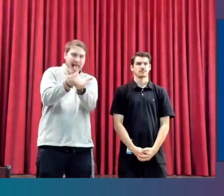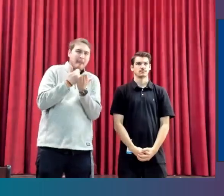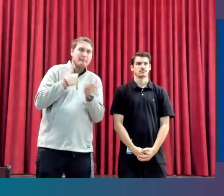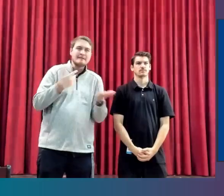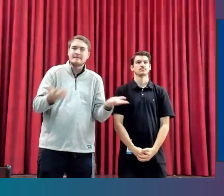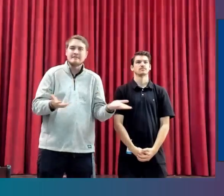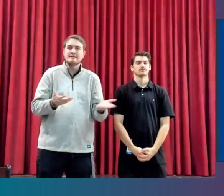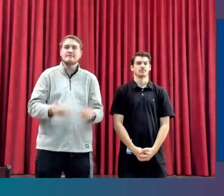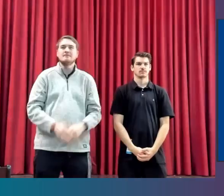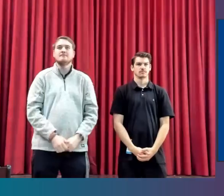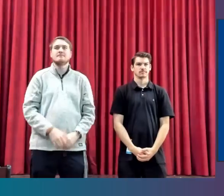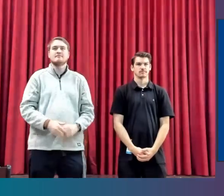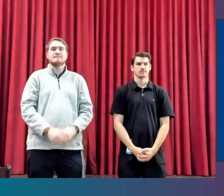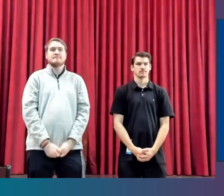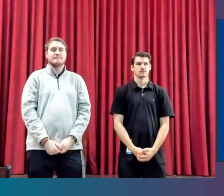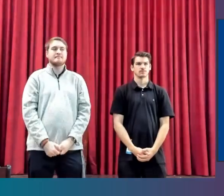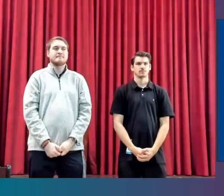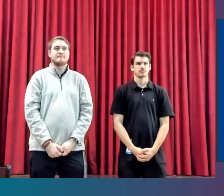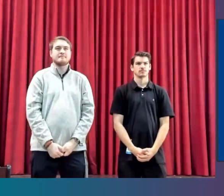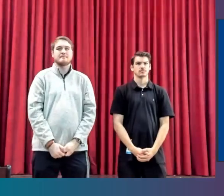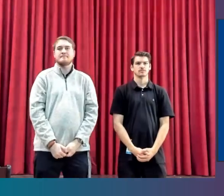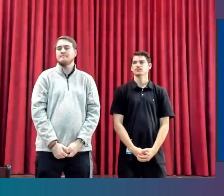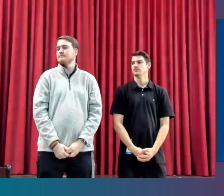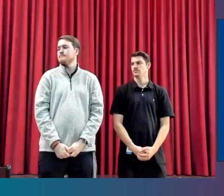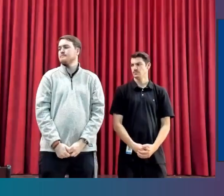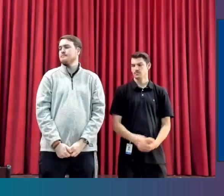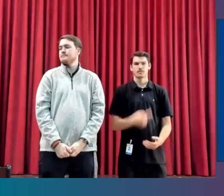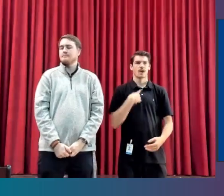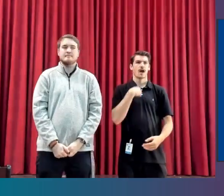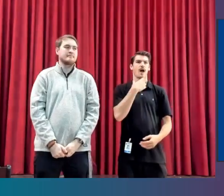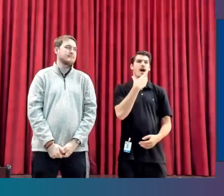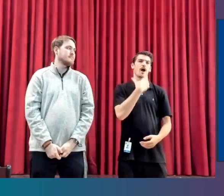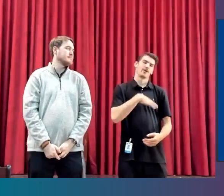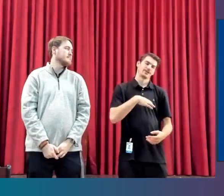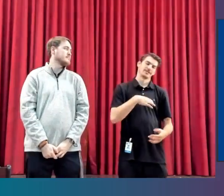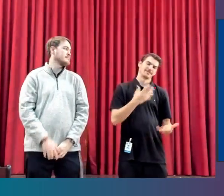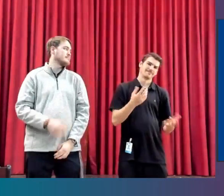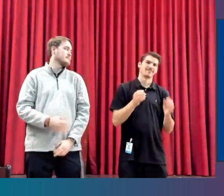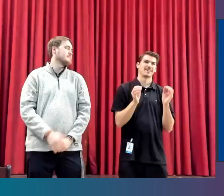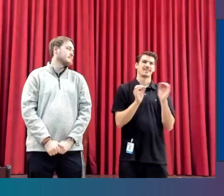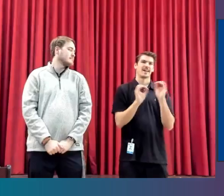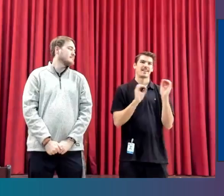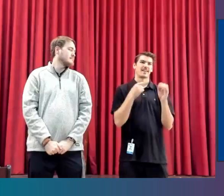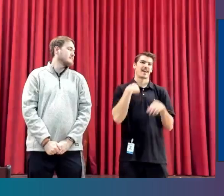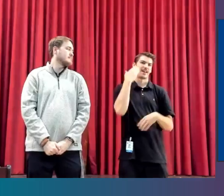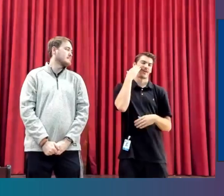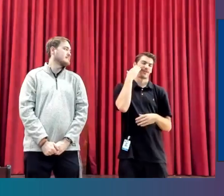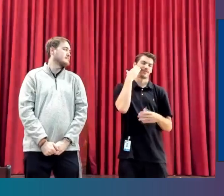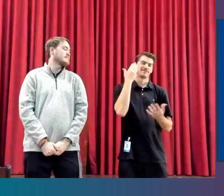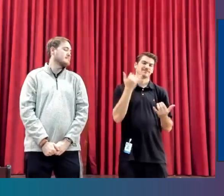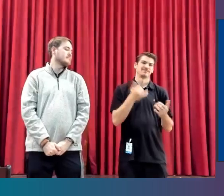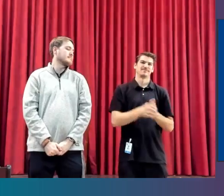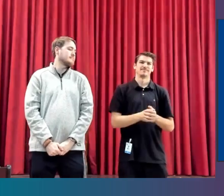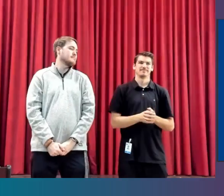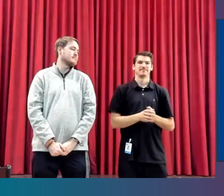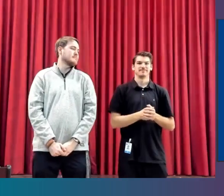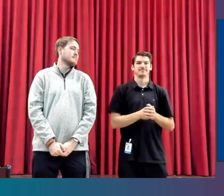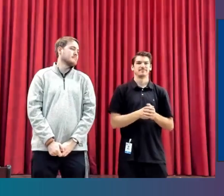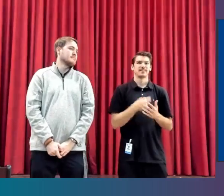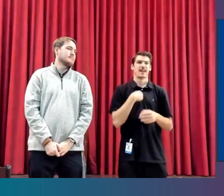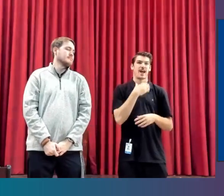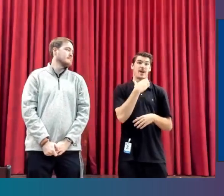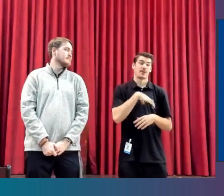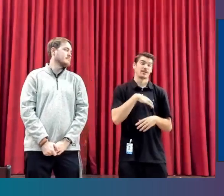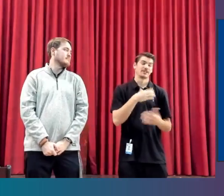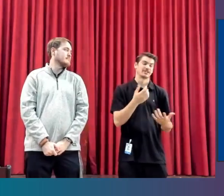lowered costs on equipment like this. I wish. I mean, nothing that I know. I wish I